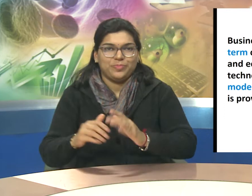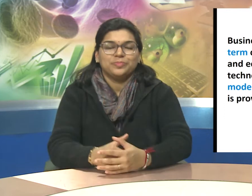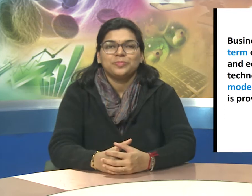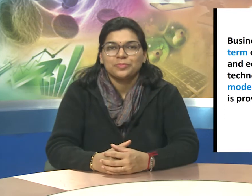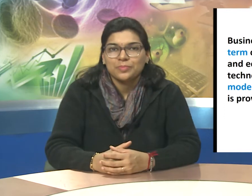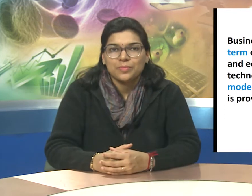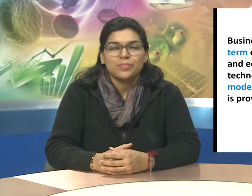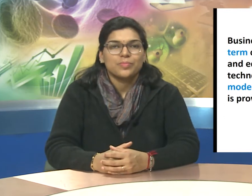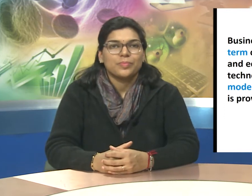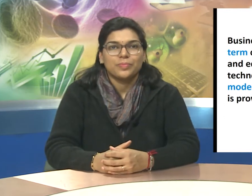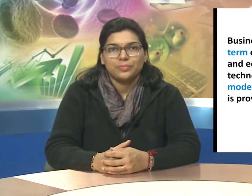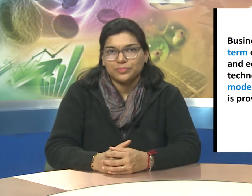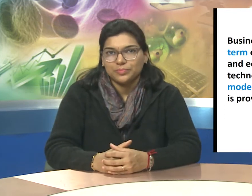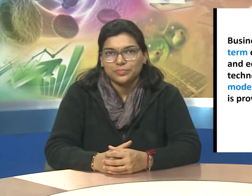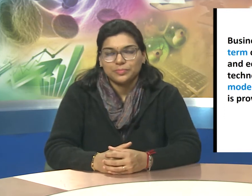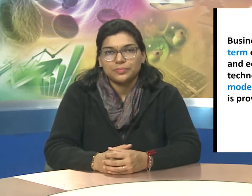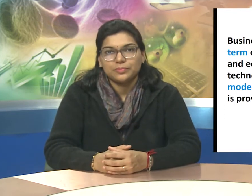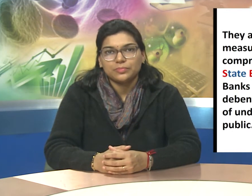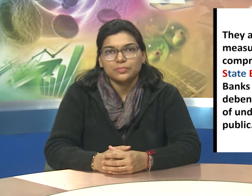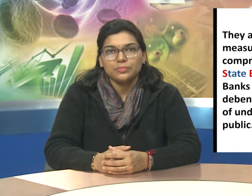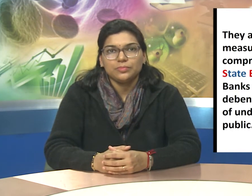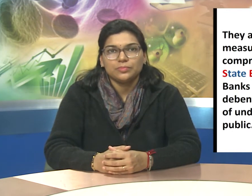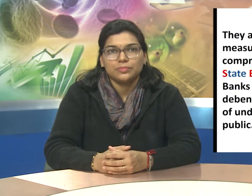and for our Indian development.